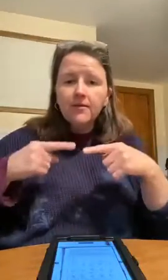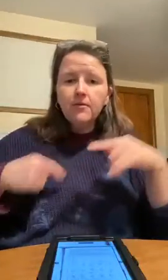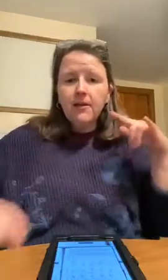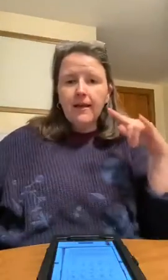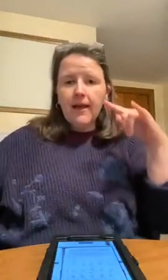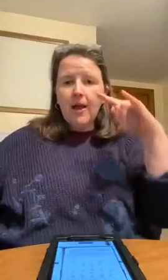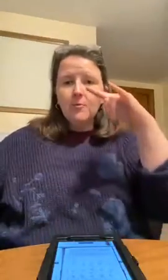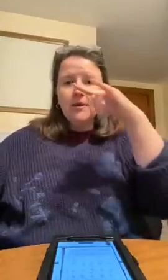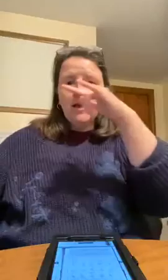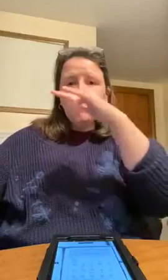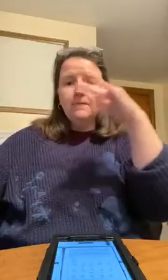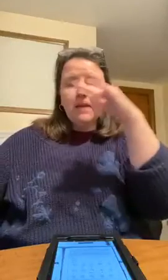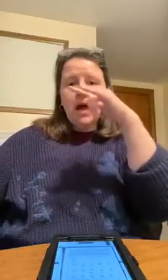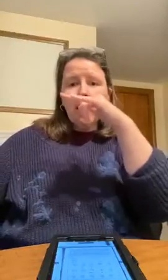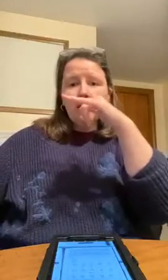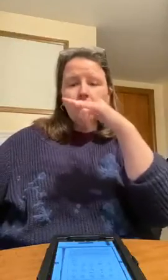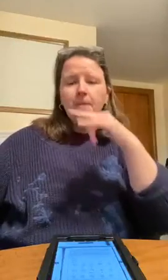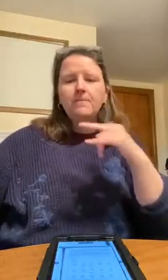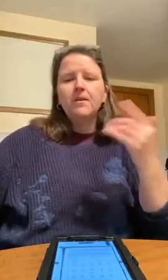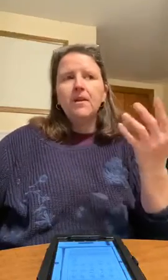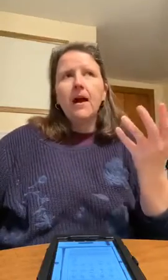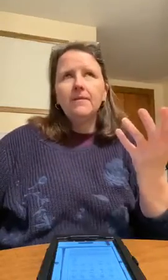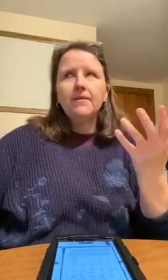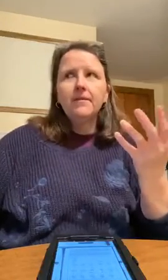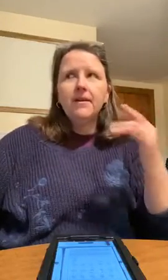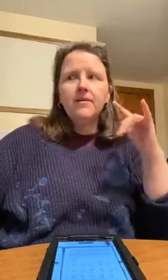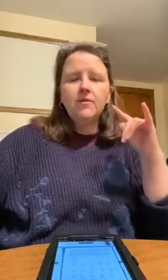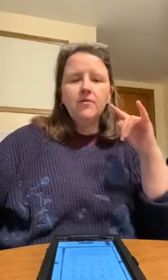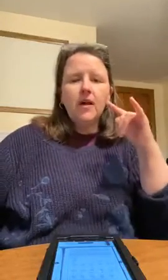like airplane, fly. Obviously, you do not